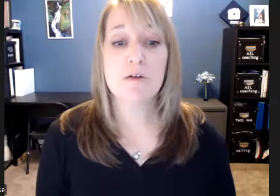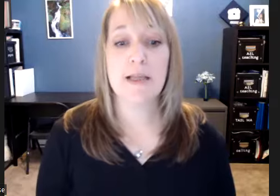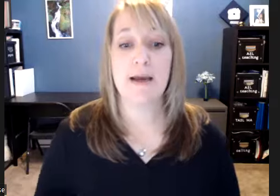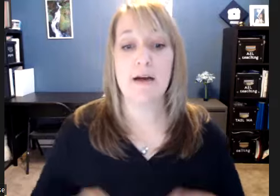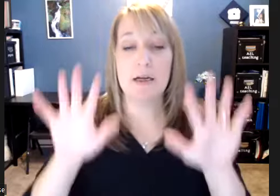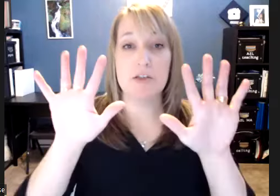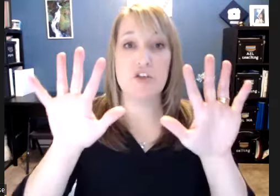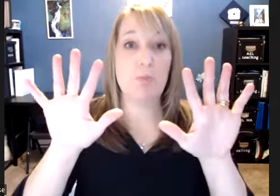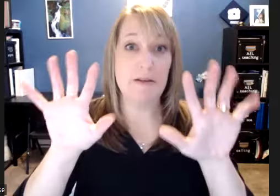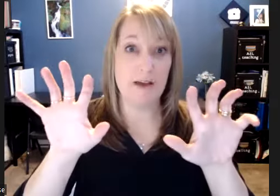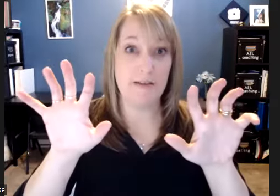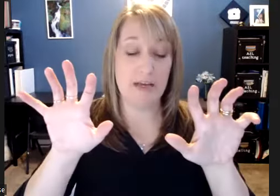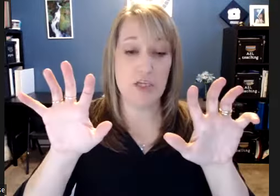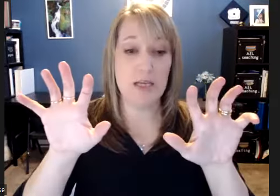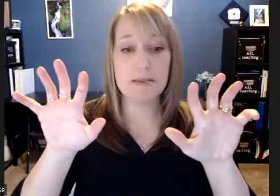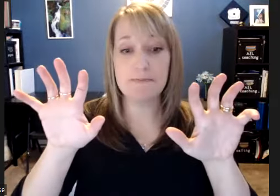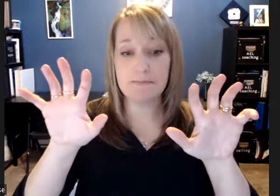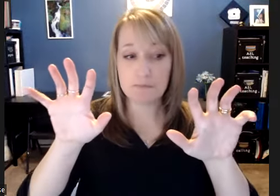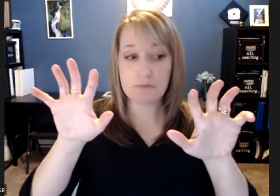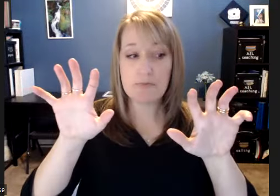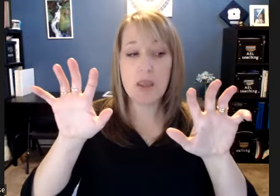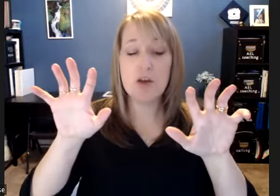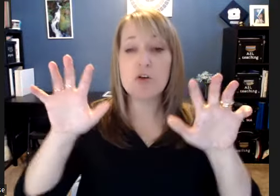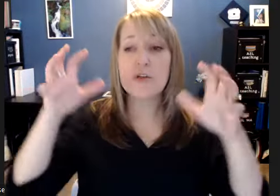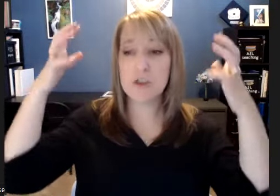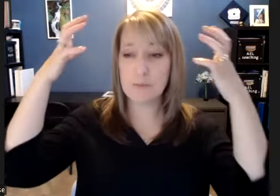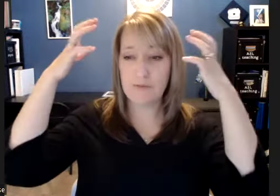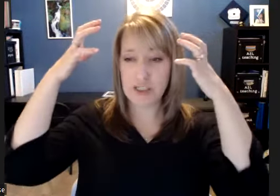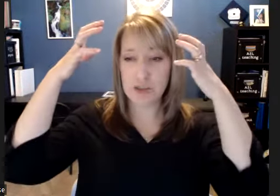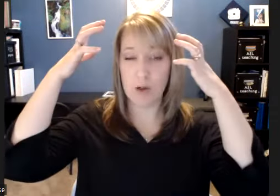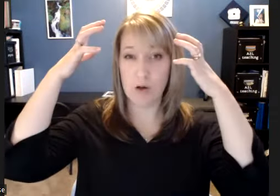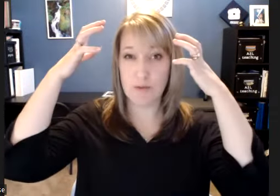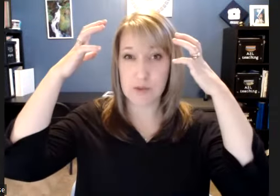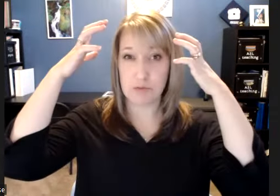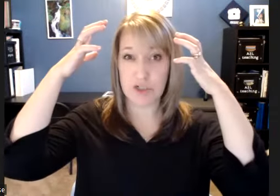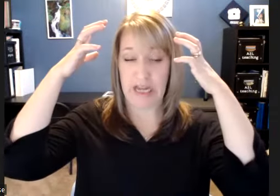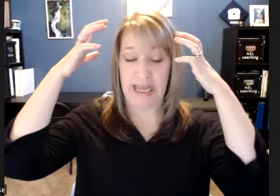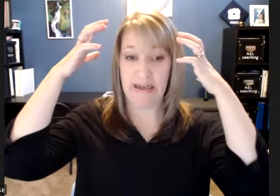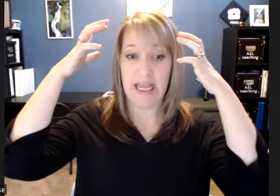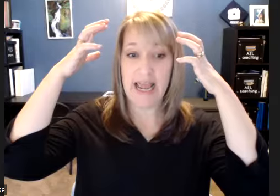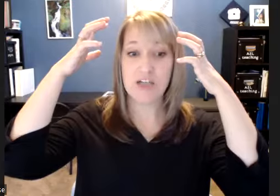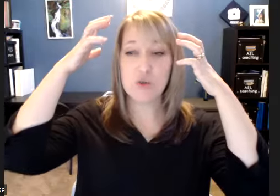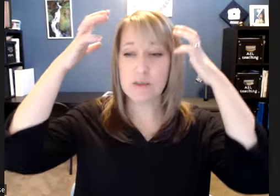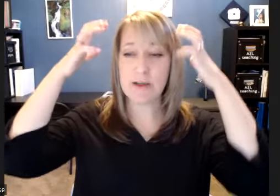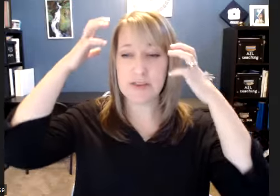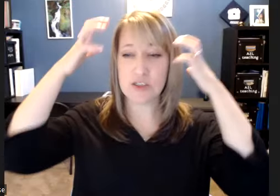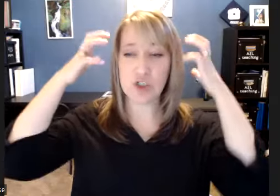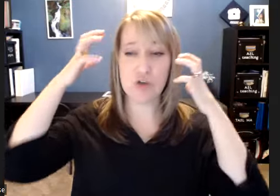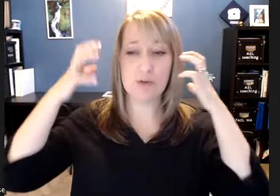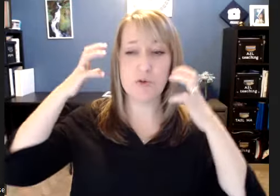Curly hair is 2 bent 5 hand shapes. You're going to face your palms toward your head and do a little bit of a circular